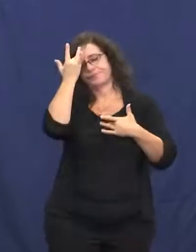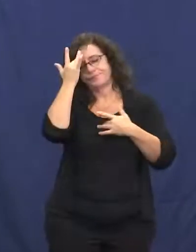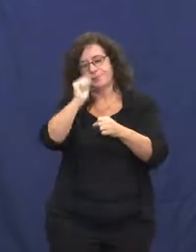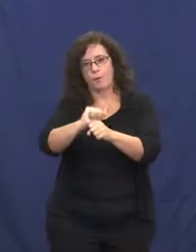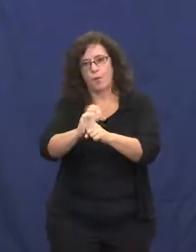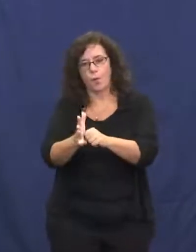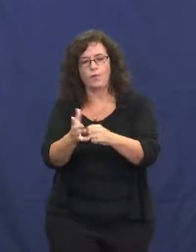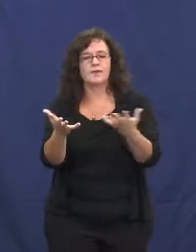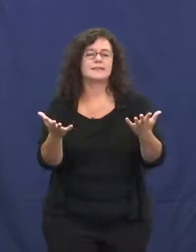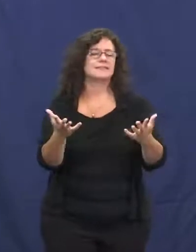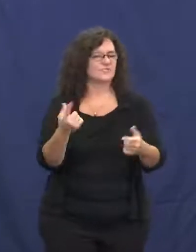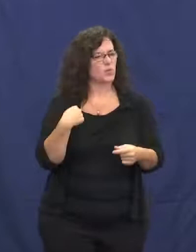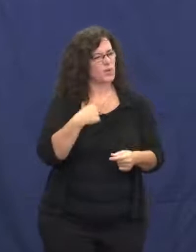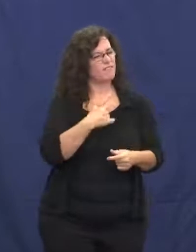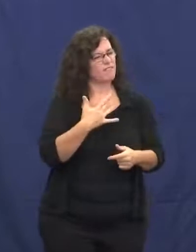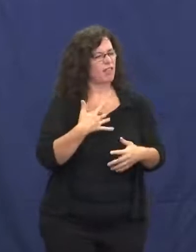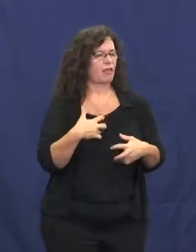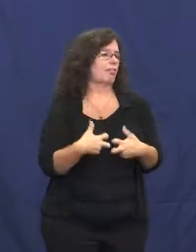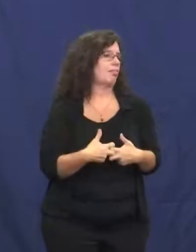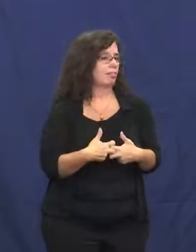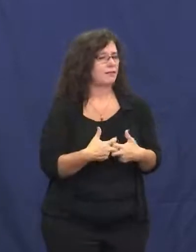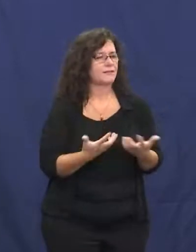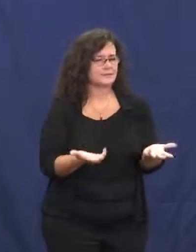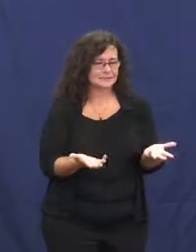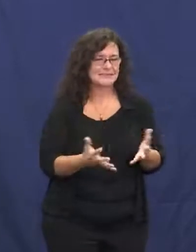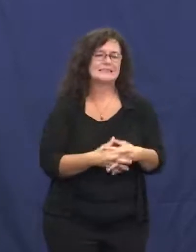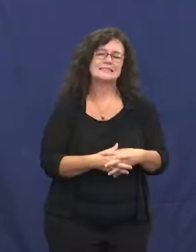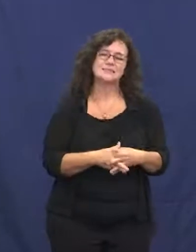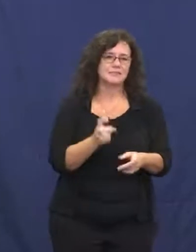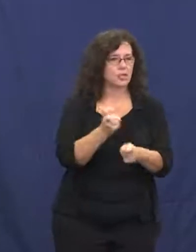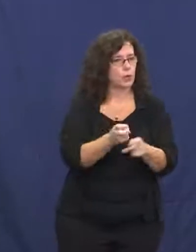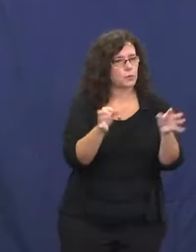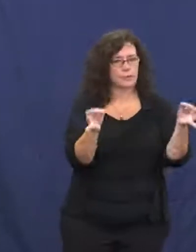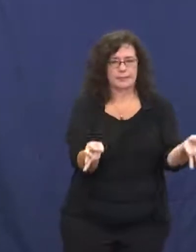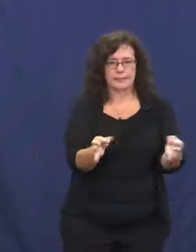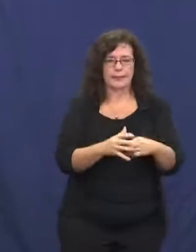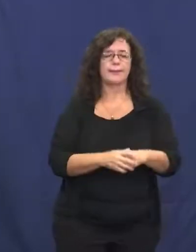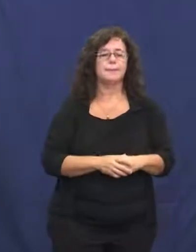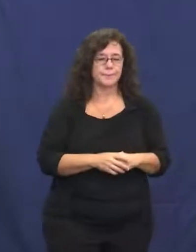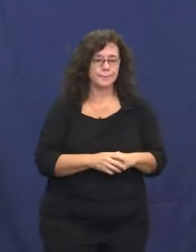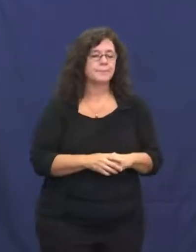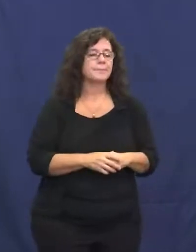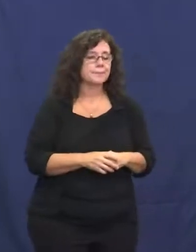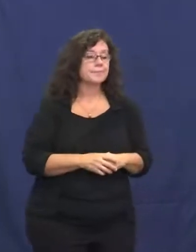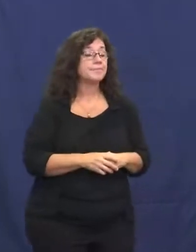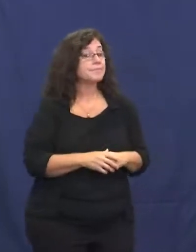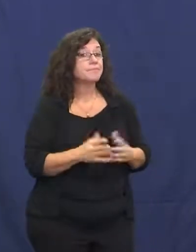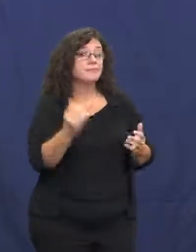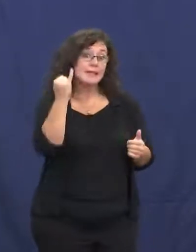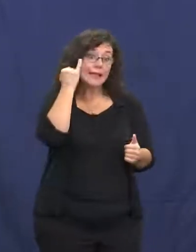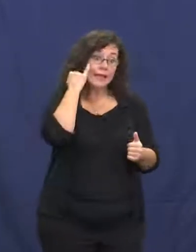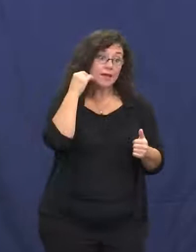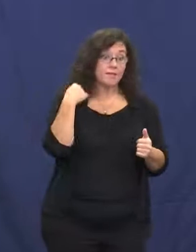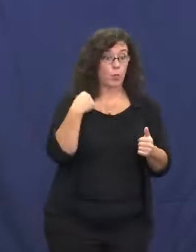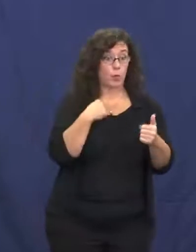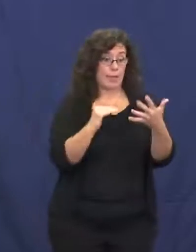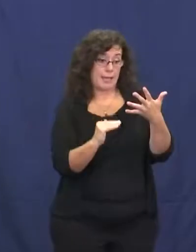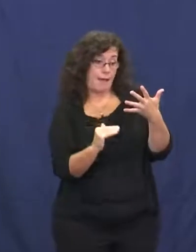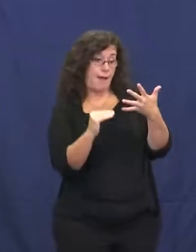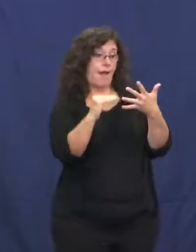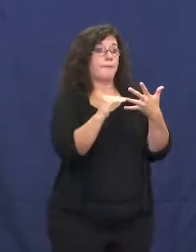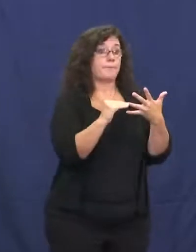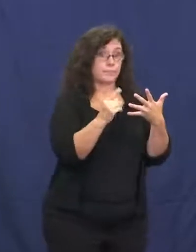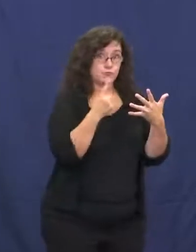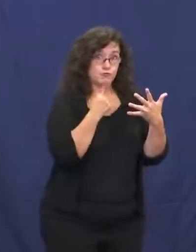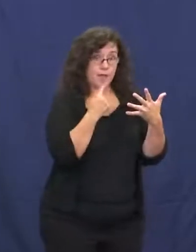education in deciding how to go. But as the future unfolds, red tier or no, a great many